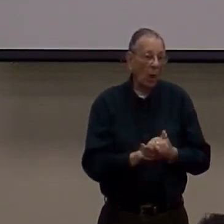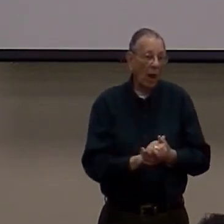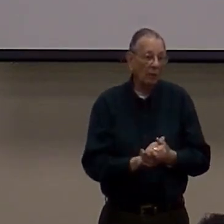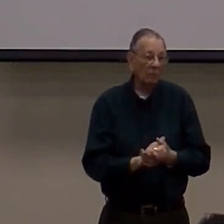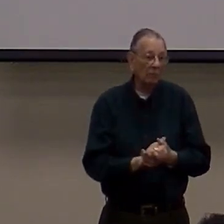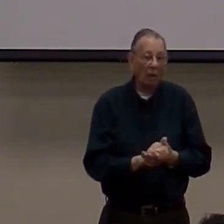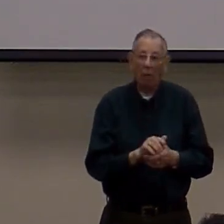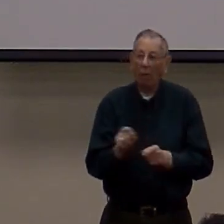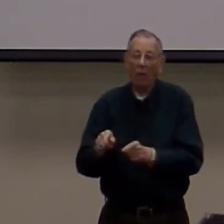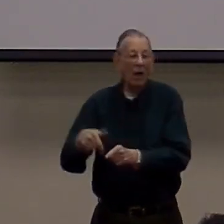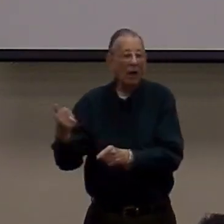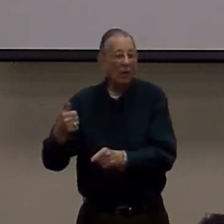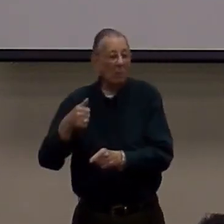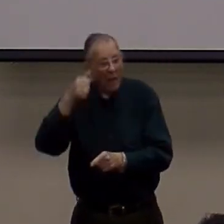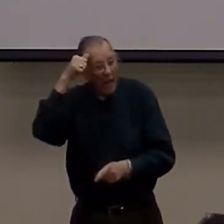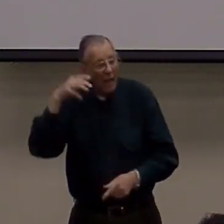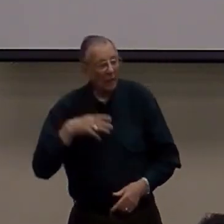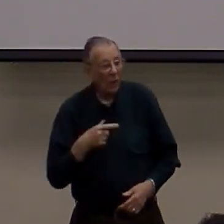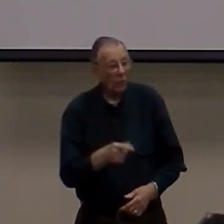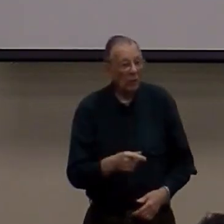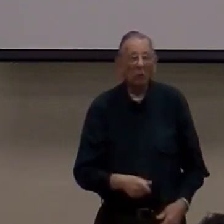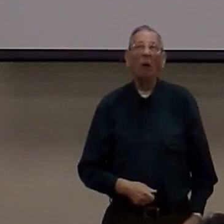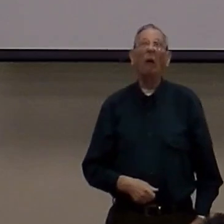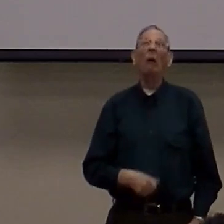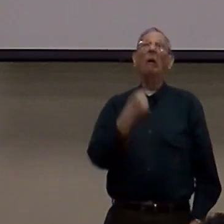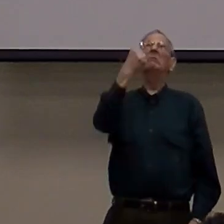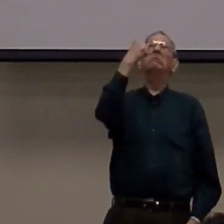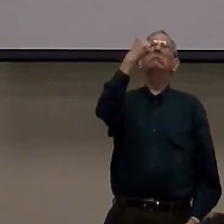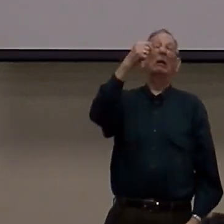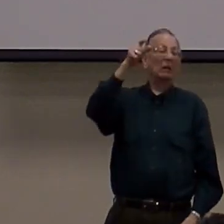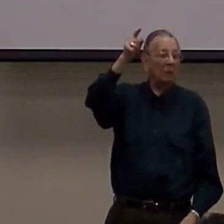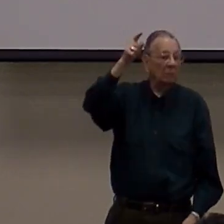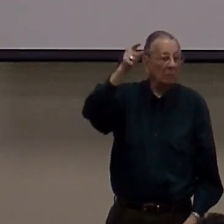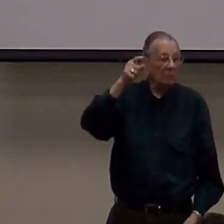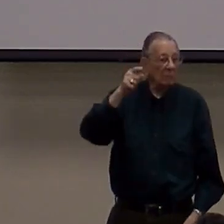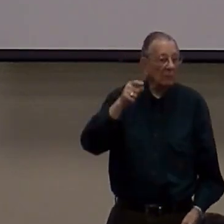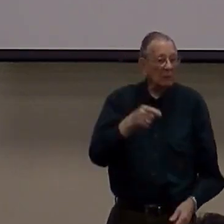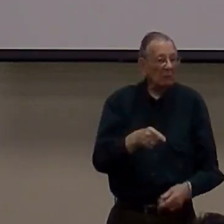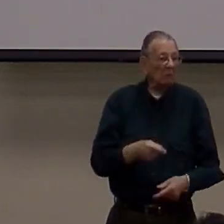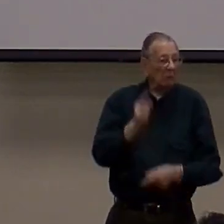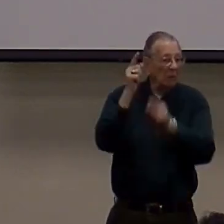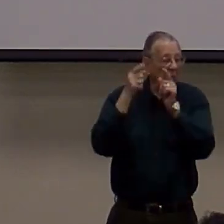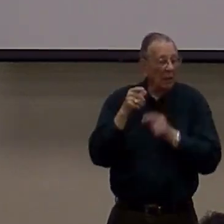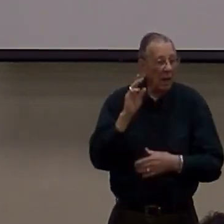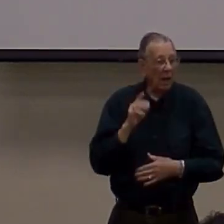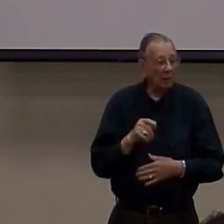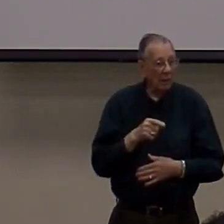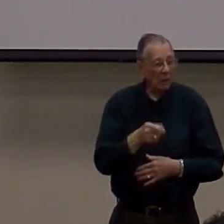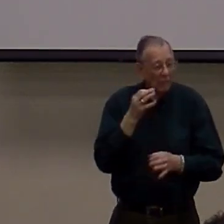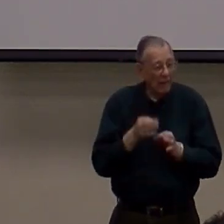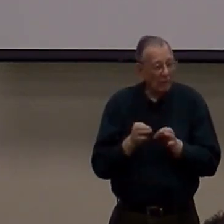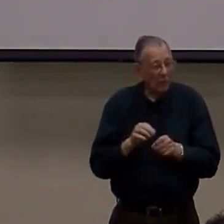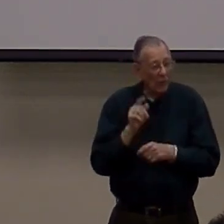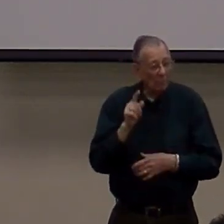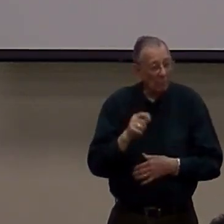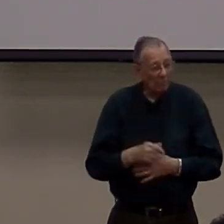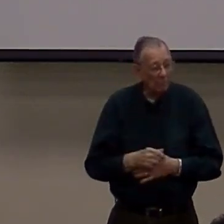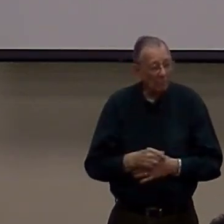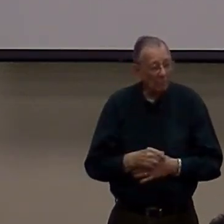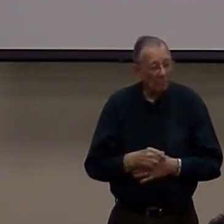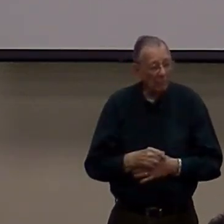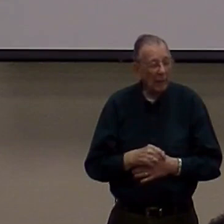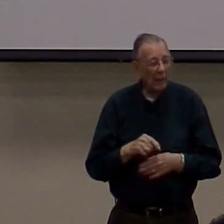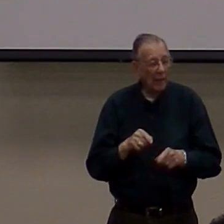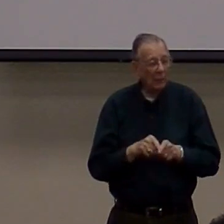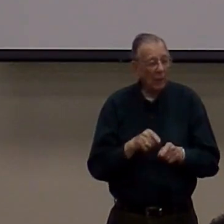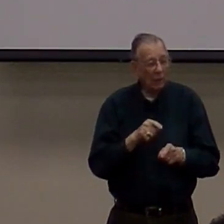another lover, will you spurn the one before whom you took your vows to be faithful to him as well